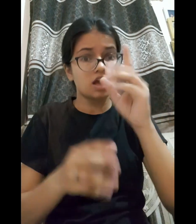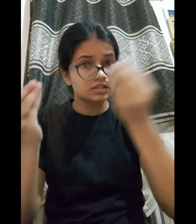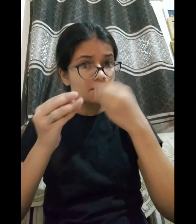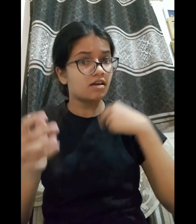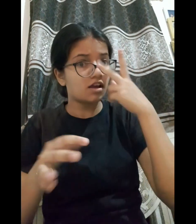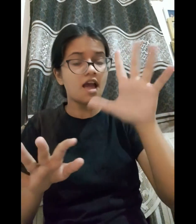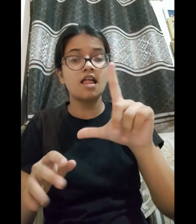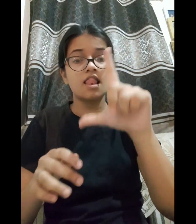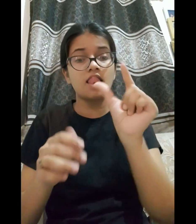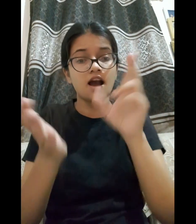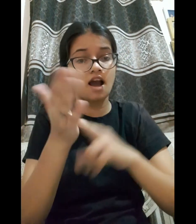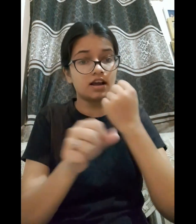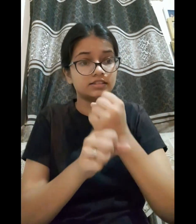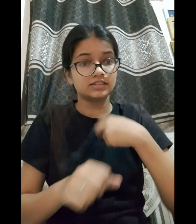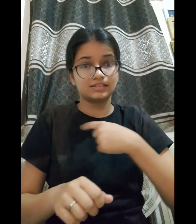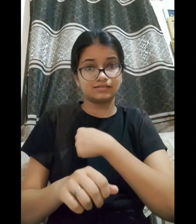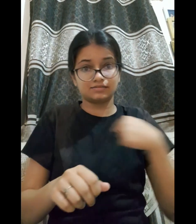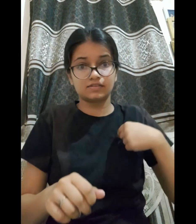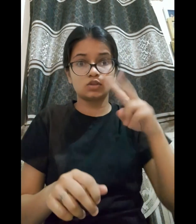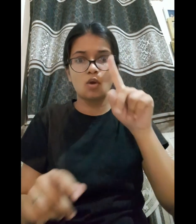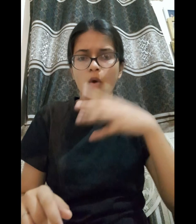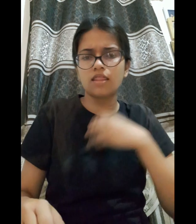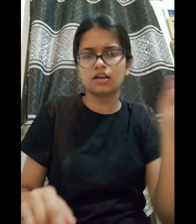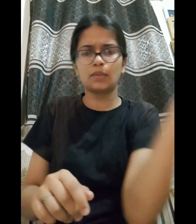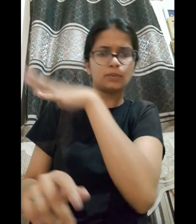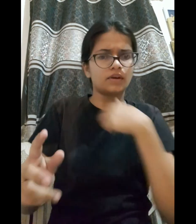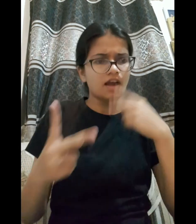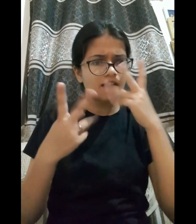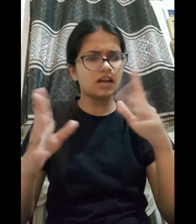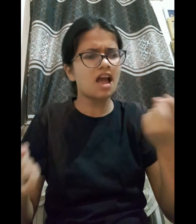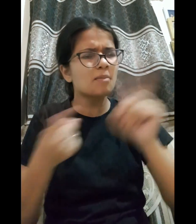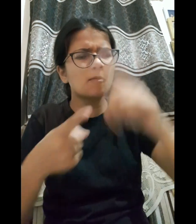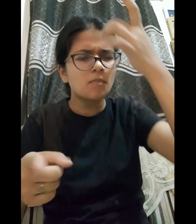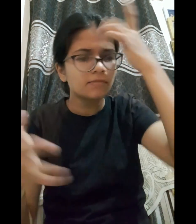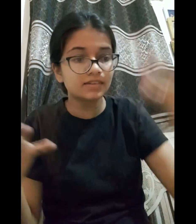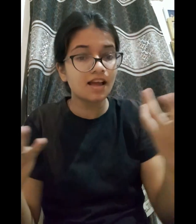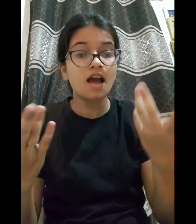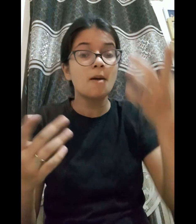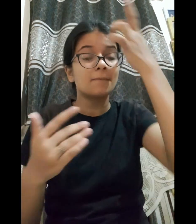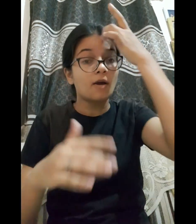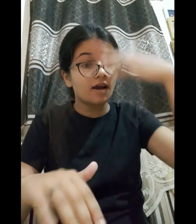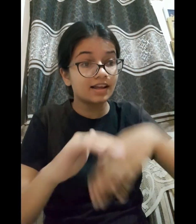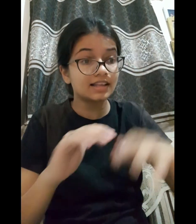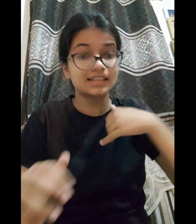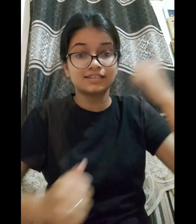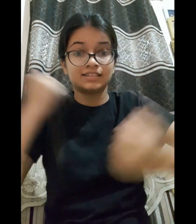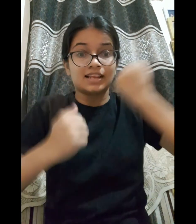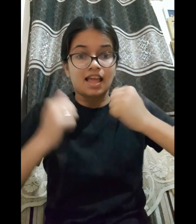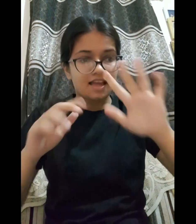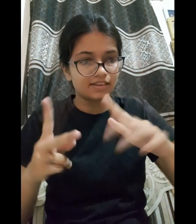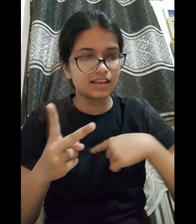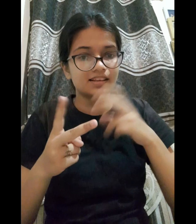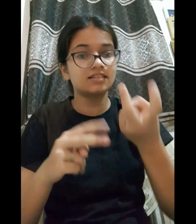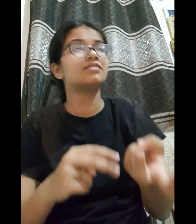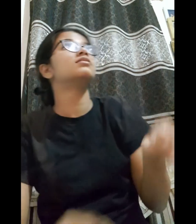saturation, 100%. They don't have 93%, no, they have 100% saturation. Then what is the problem? They have problem in running. They have problem in